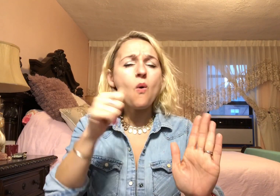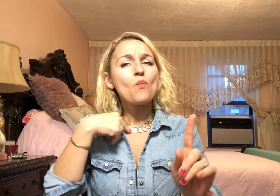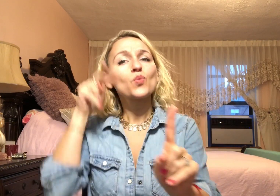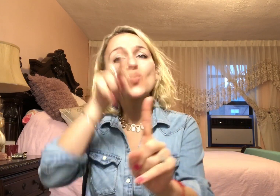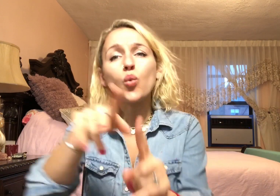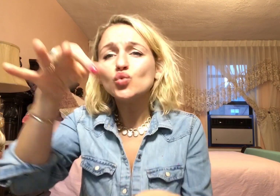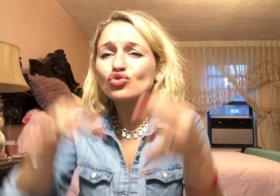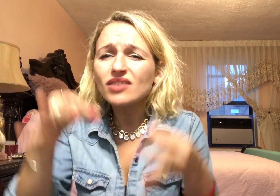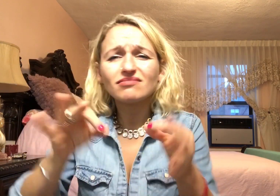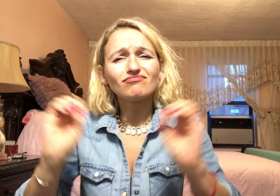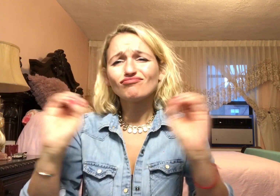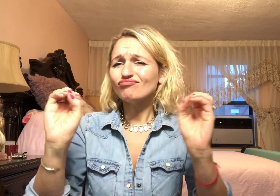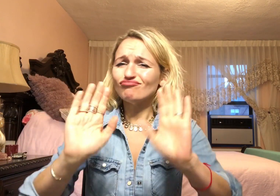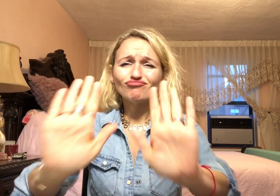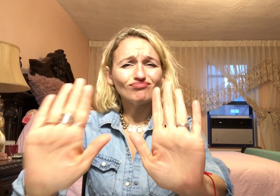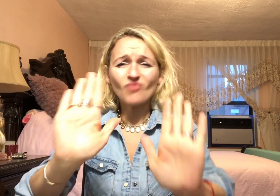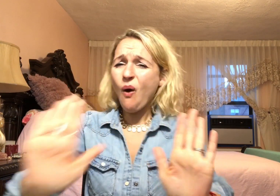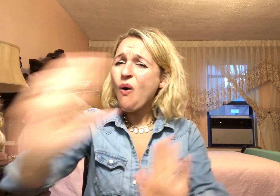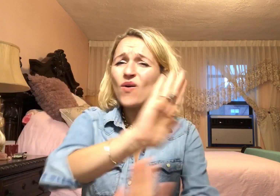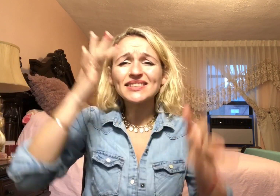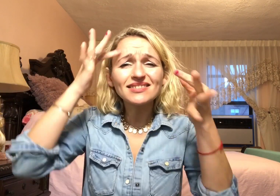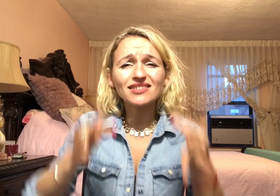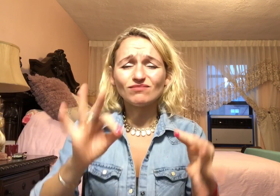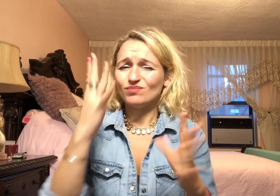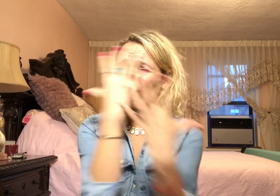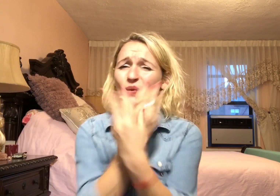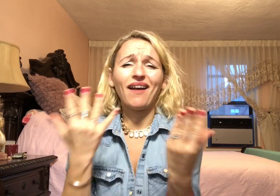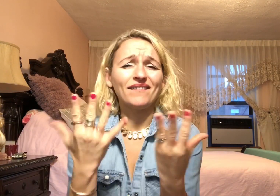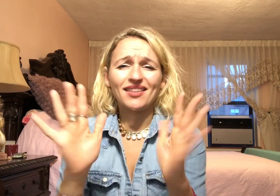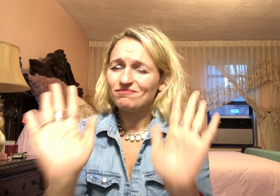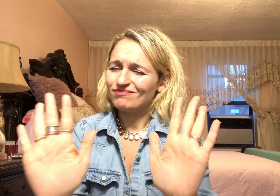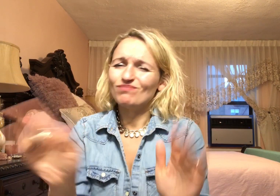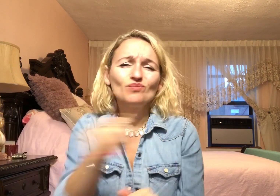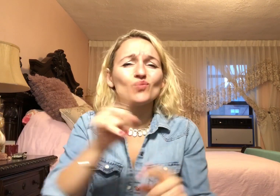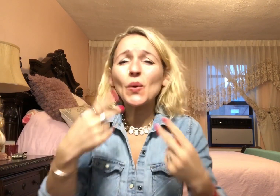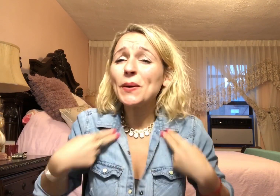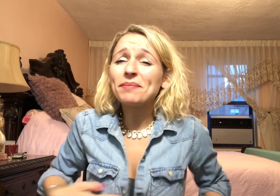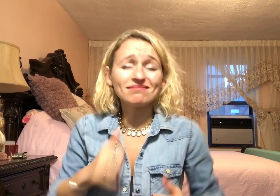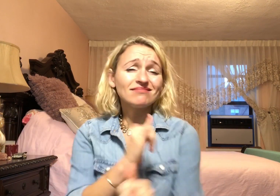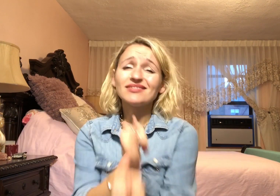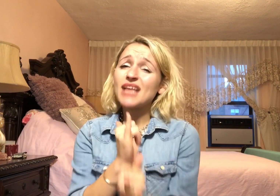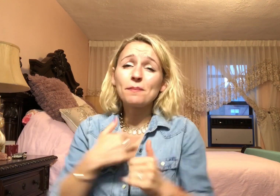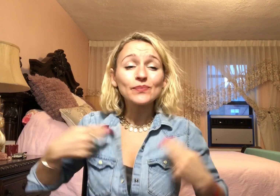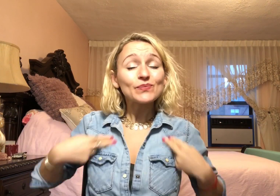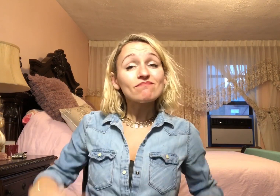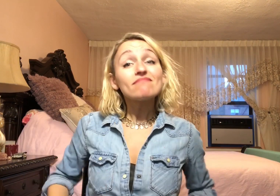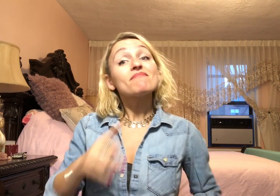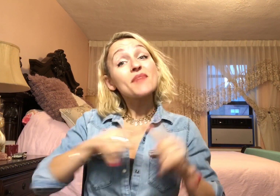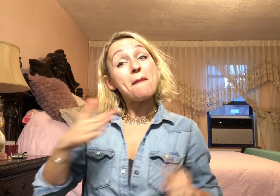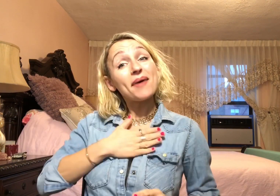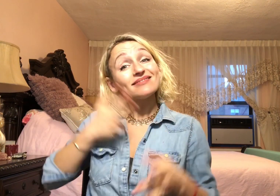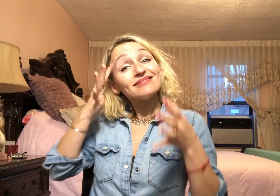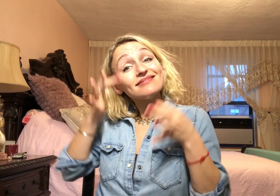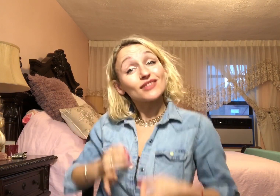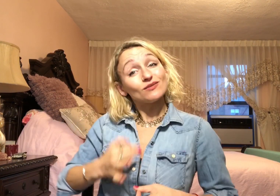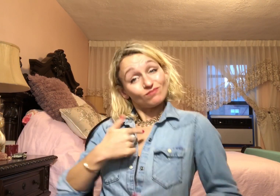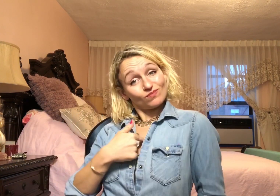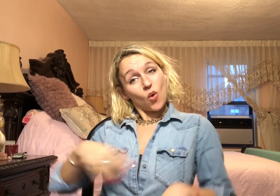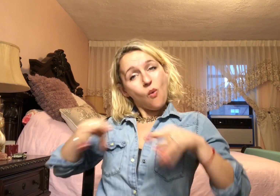this medication who truly need it, no judgment at all. It's an individual decision. We're all human. Humanity is a